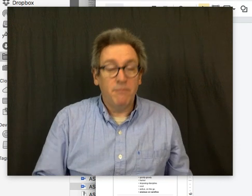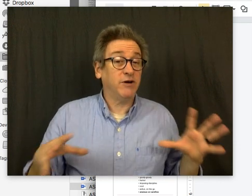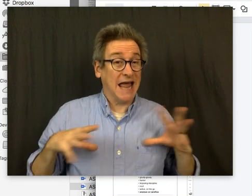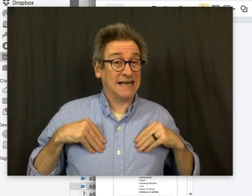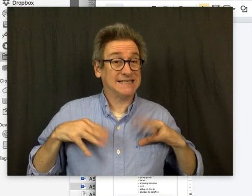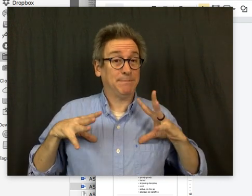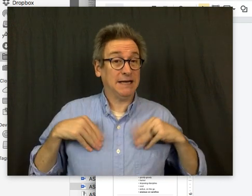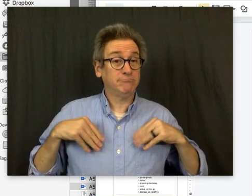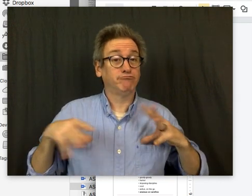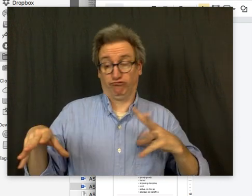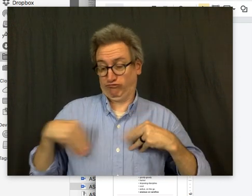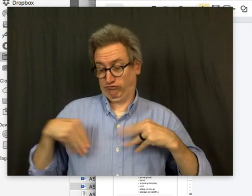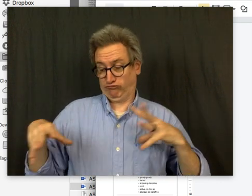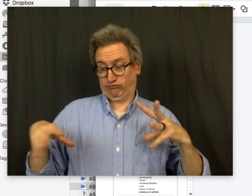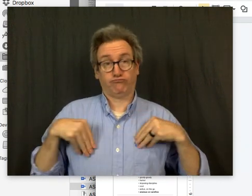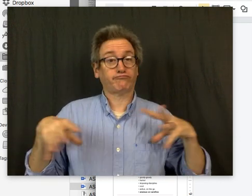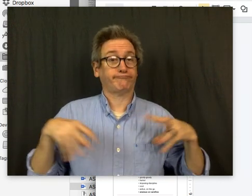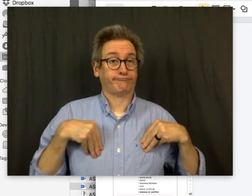very accepting.